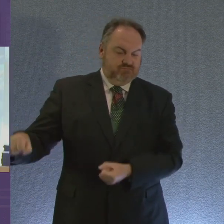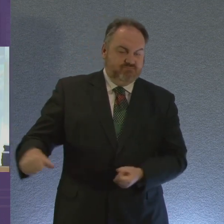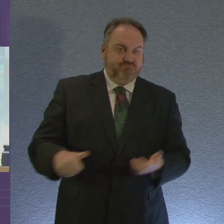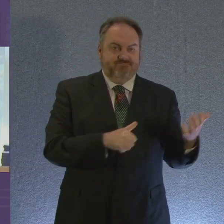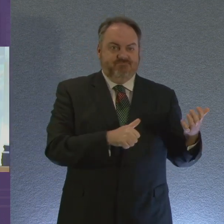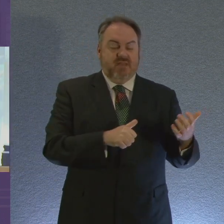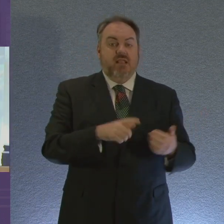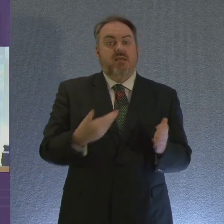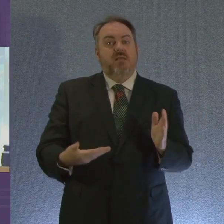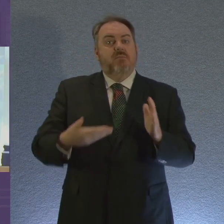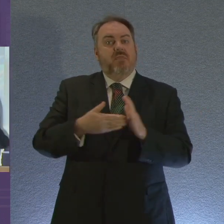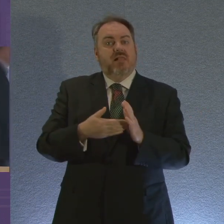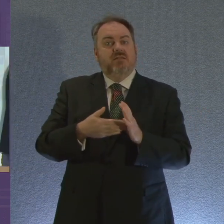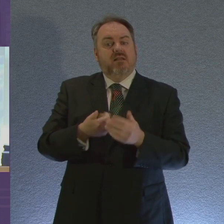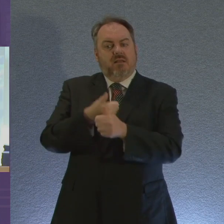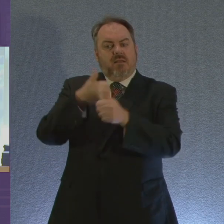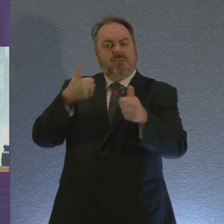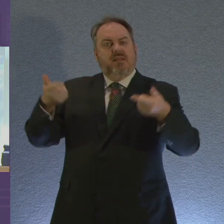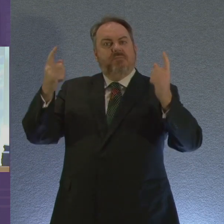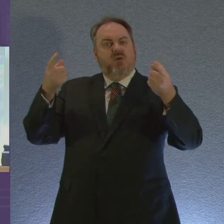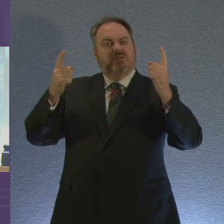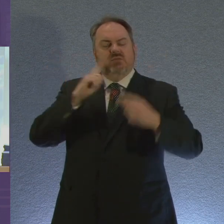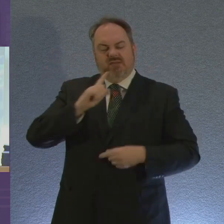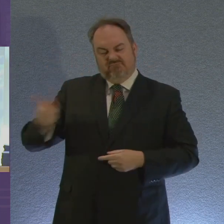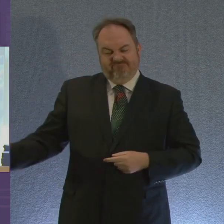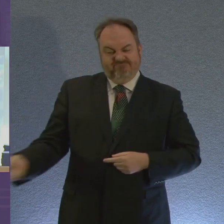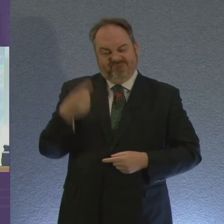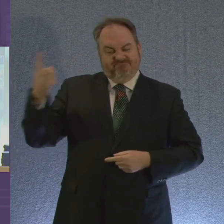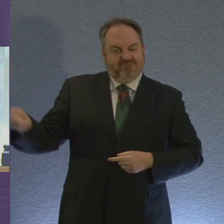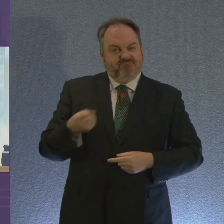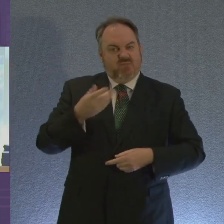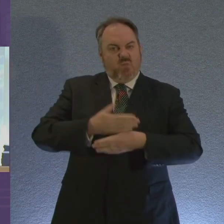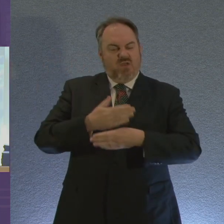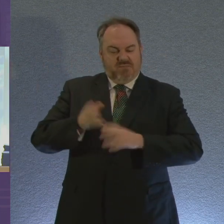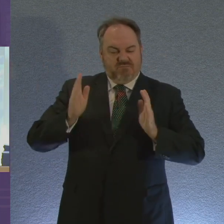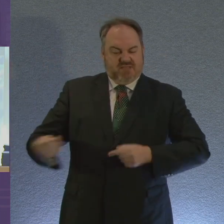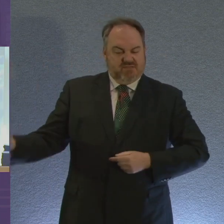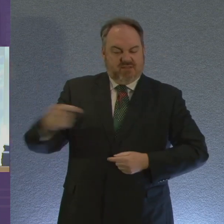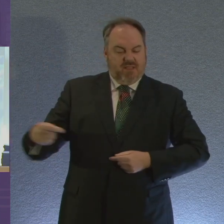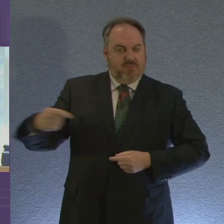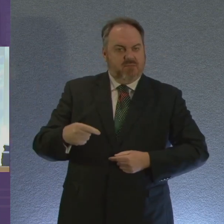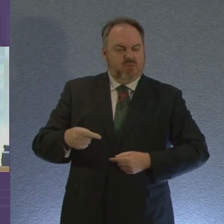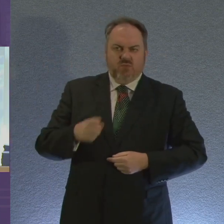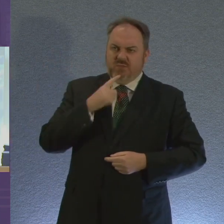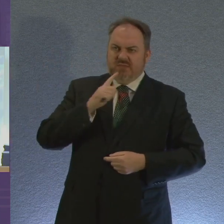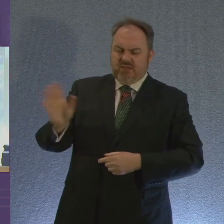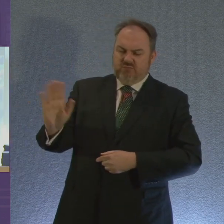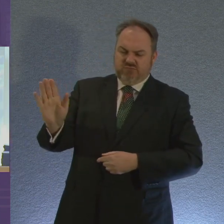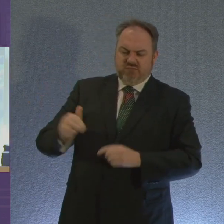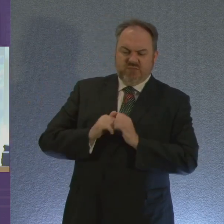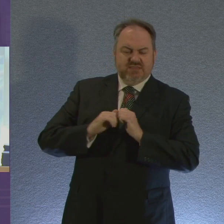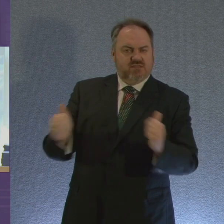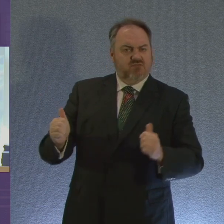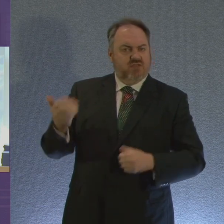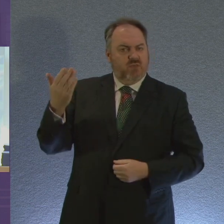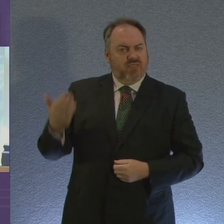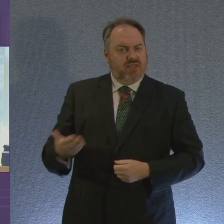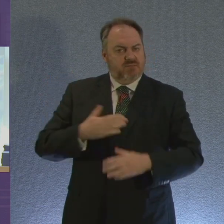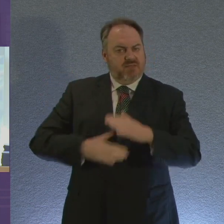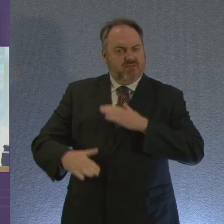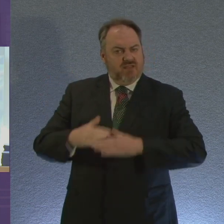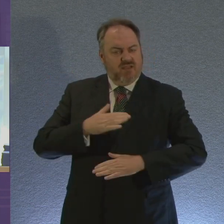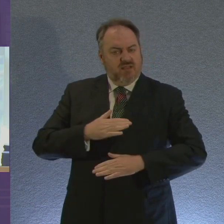put staff in harm's way. I know there's also been concern around a relaxation of child protection and safeguarding legislation, which would